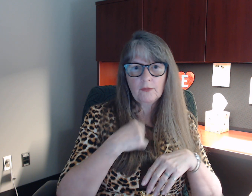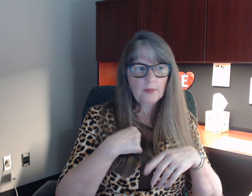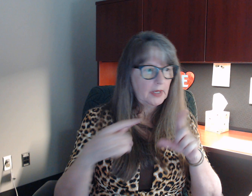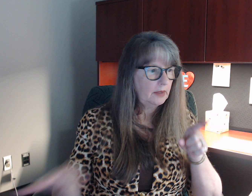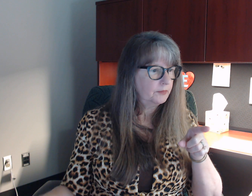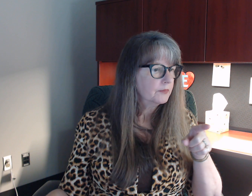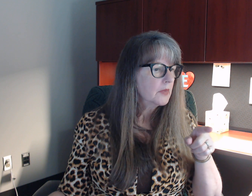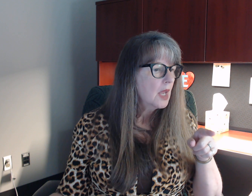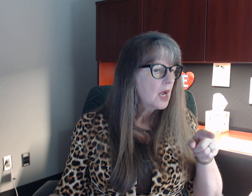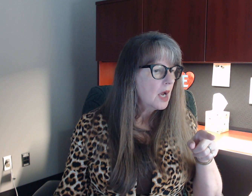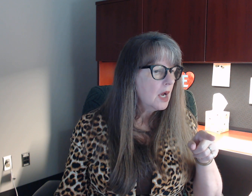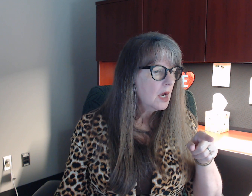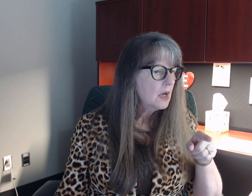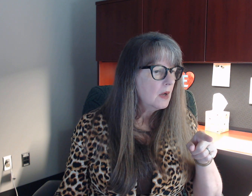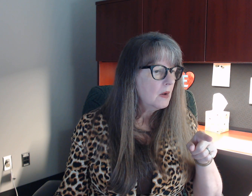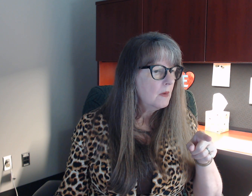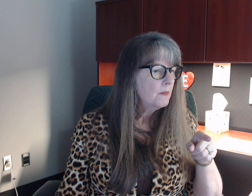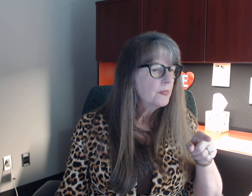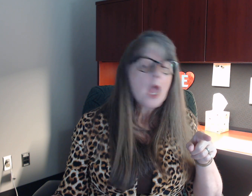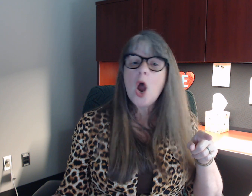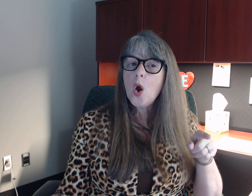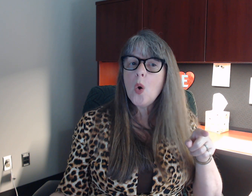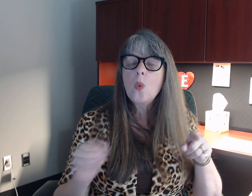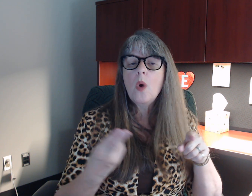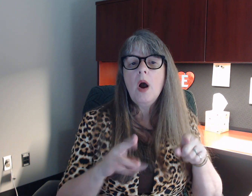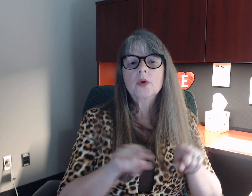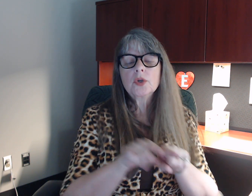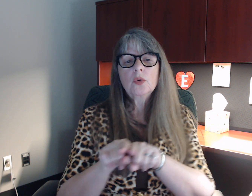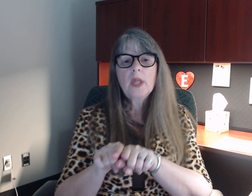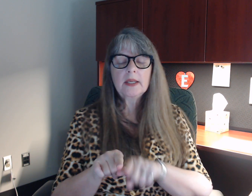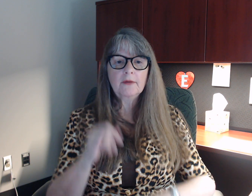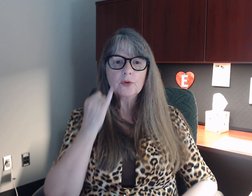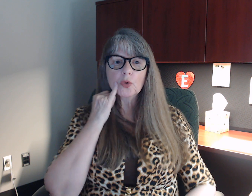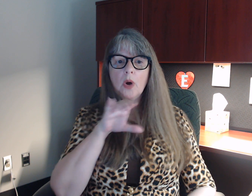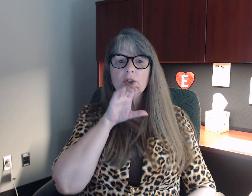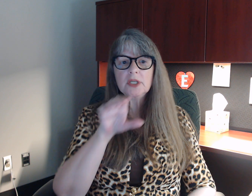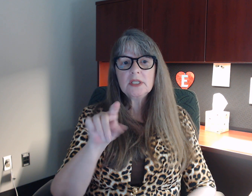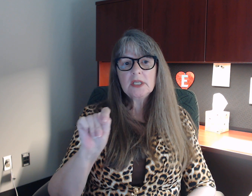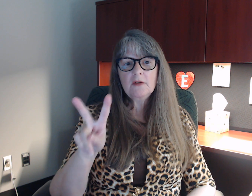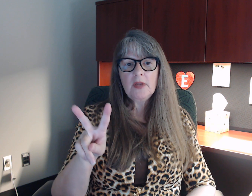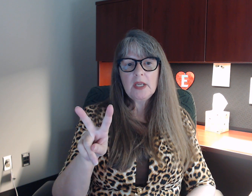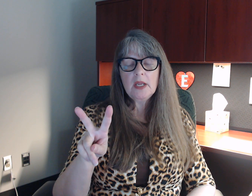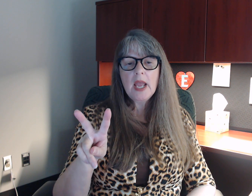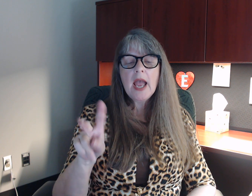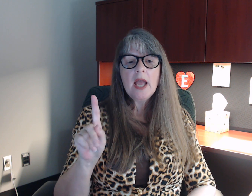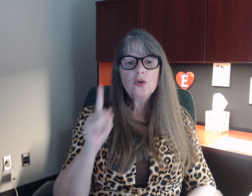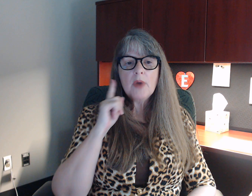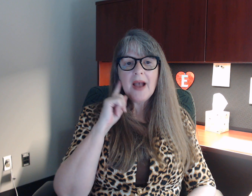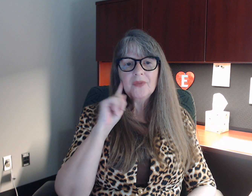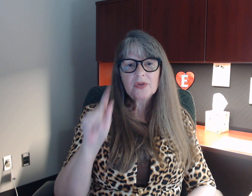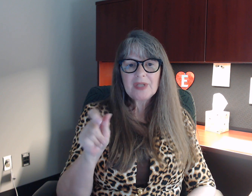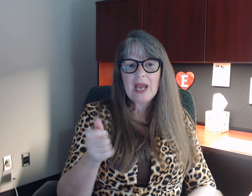me. Um, oh, also like if you're watching TV and you have the sound